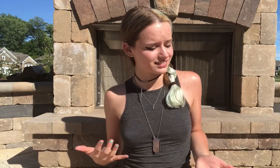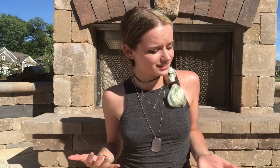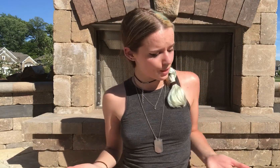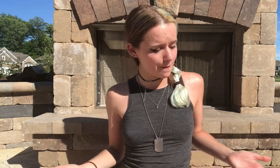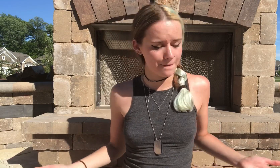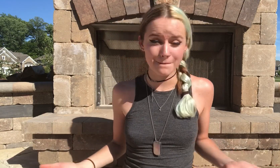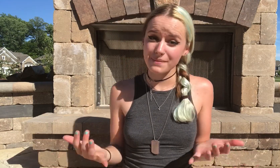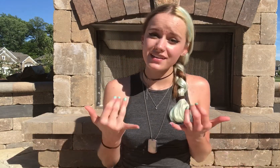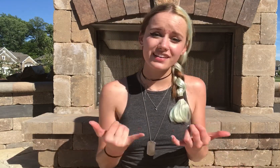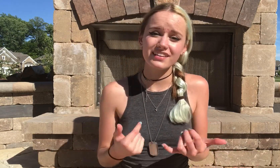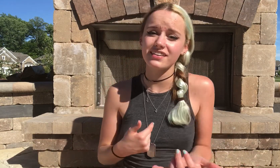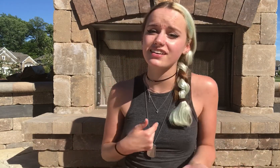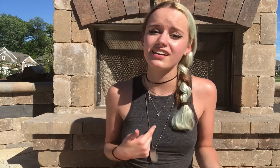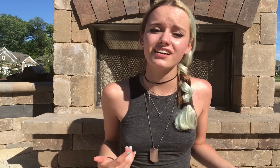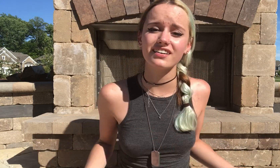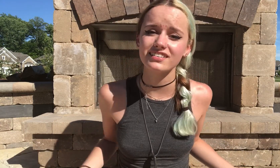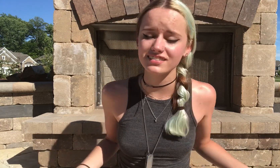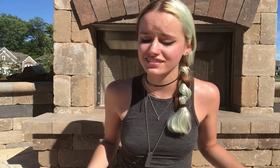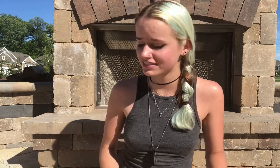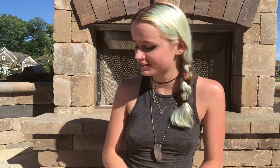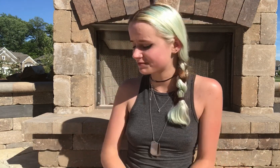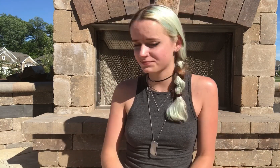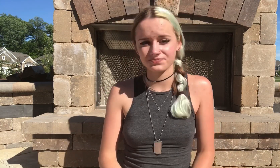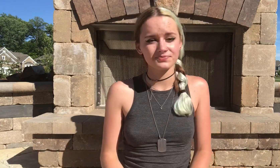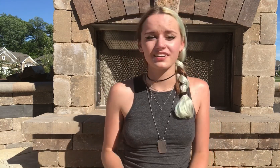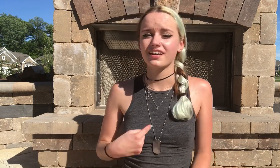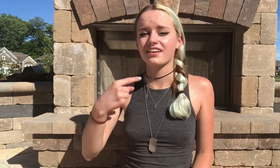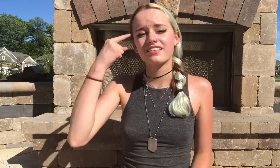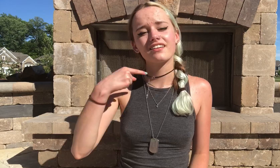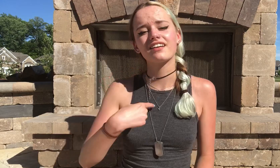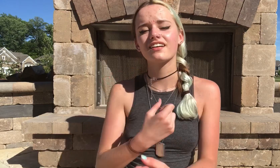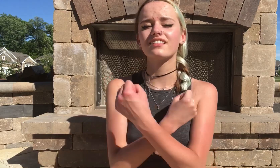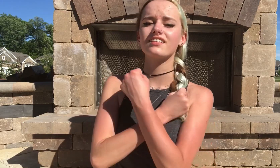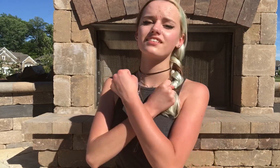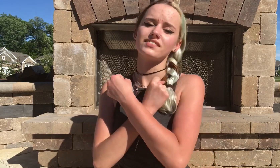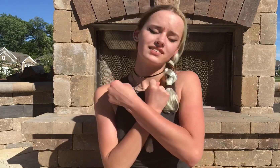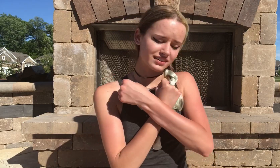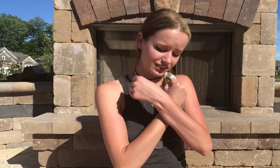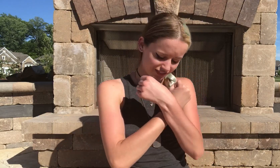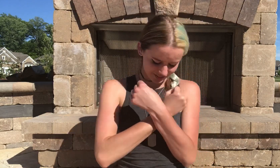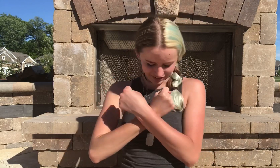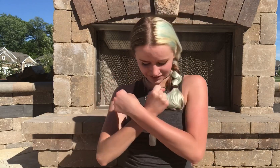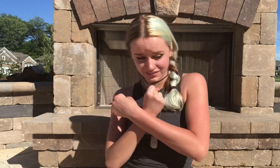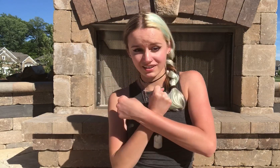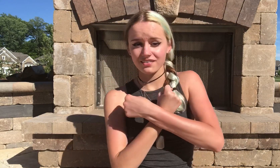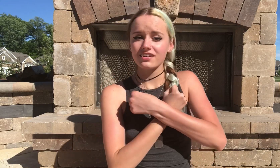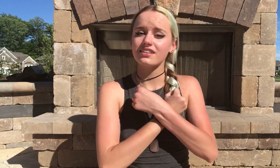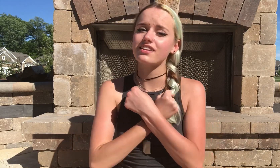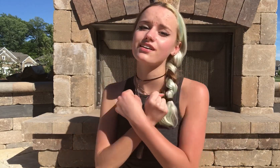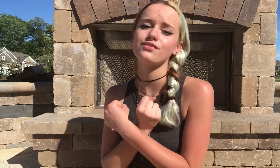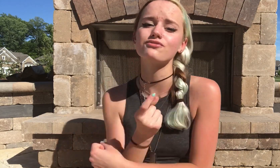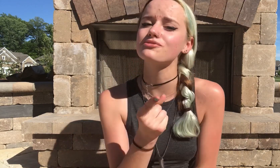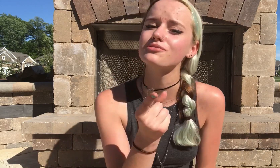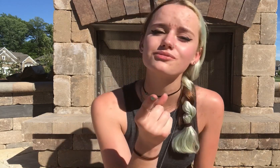now I'm I thought I loved, loved, loved, loved you